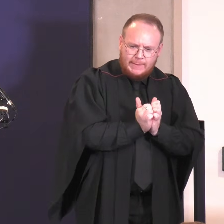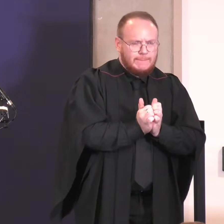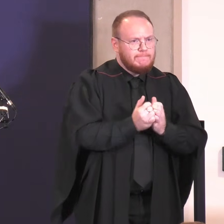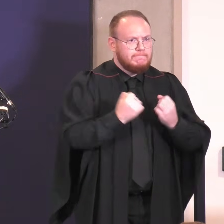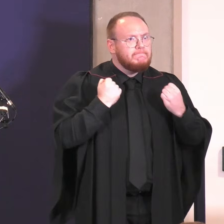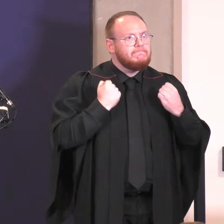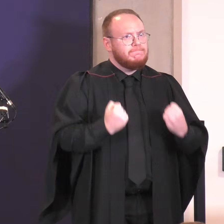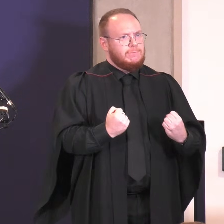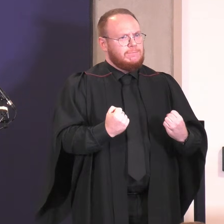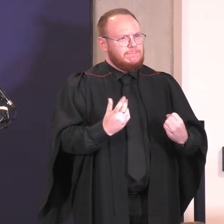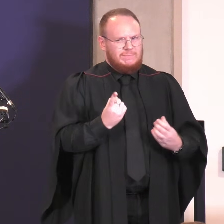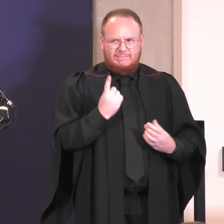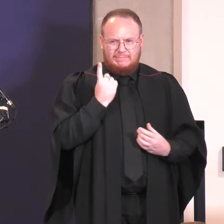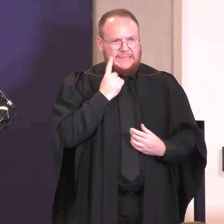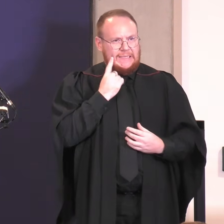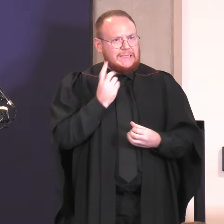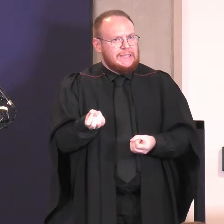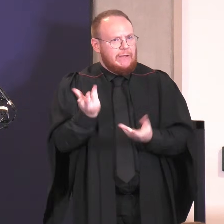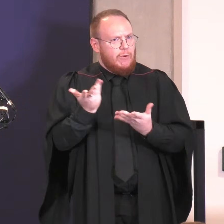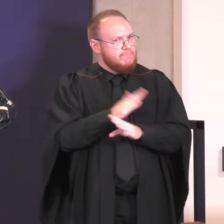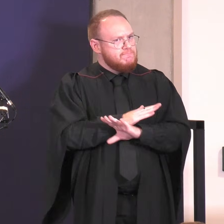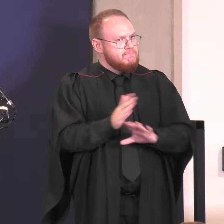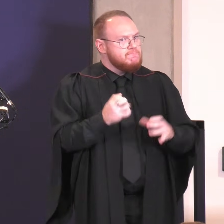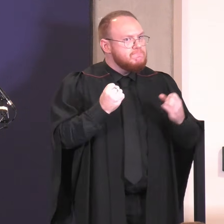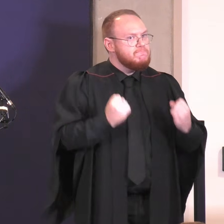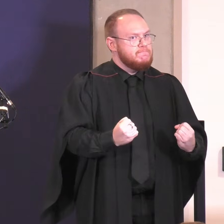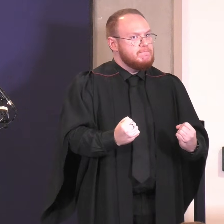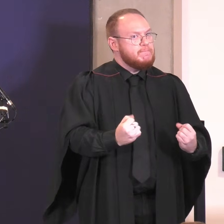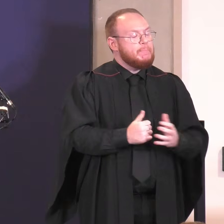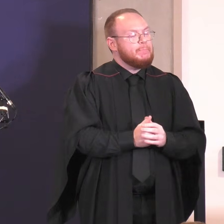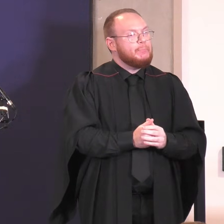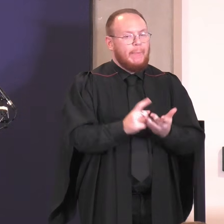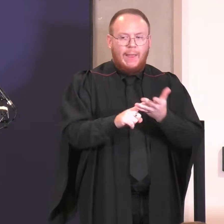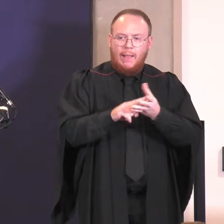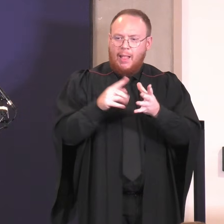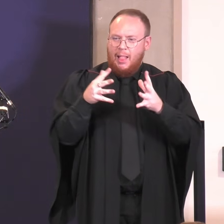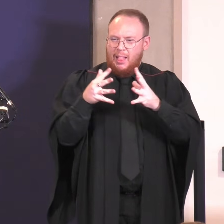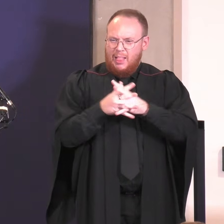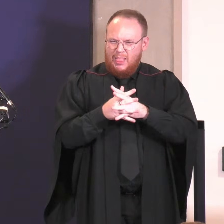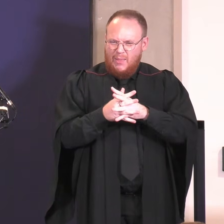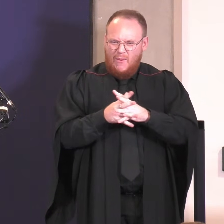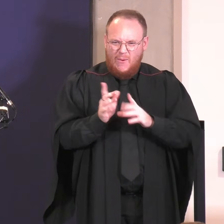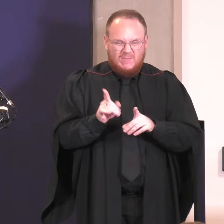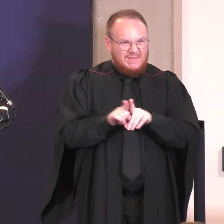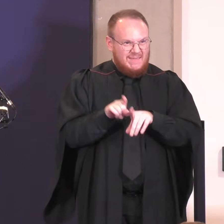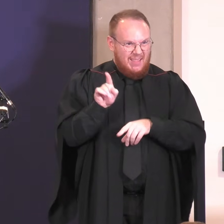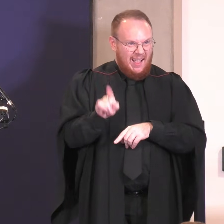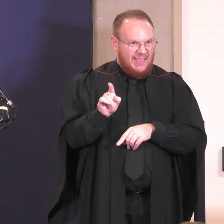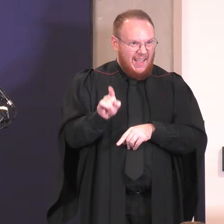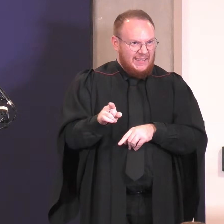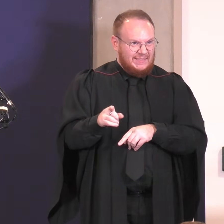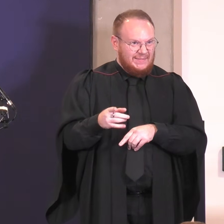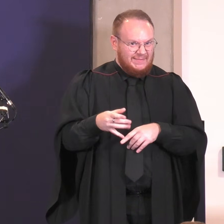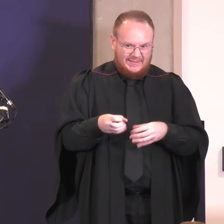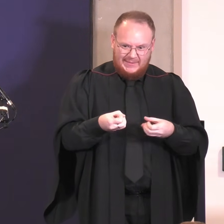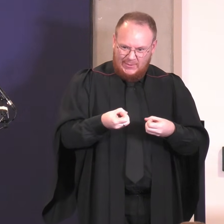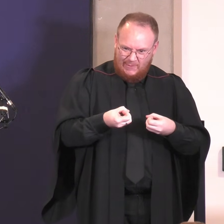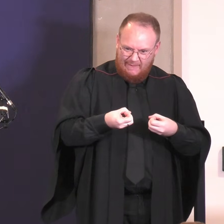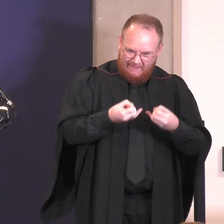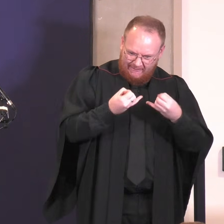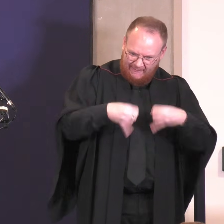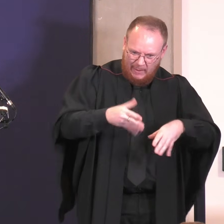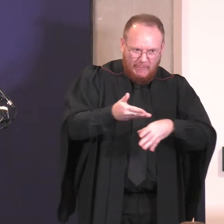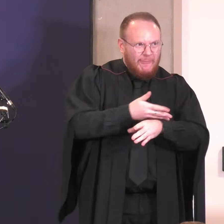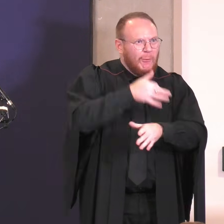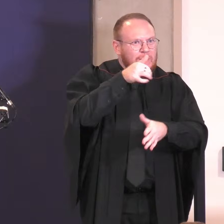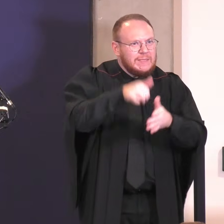so. And perhaps in the study of law, we're all a little licked before we begin. The law is vast and